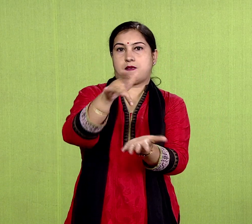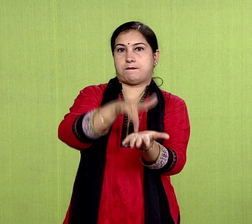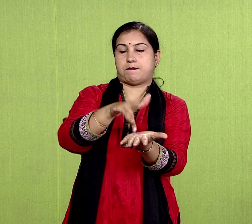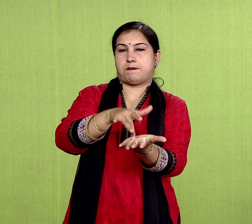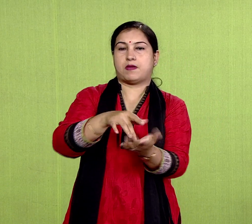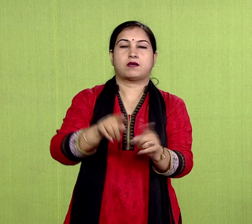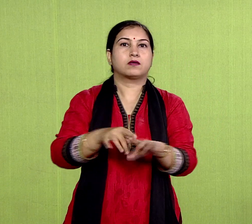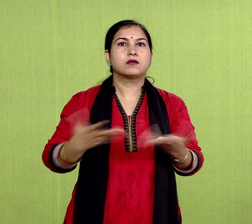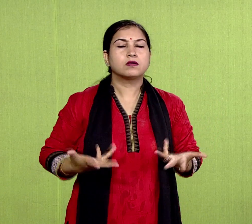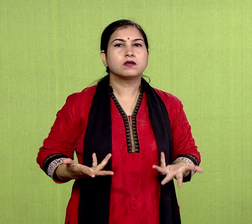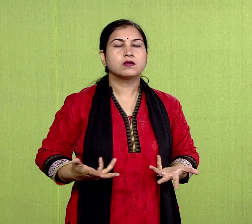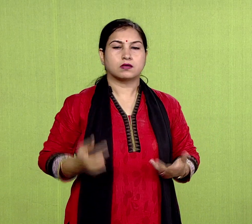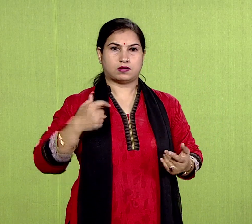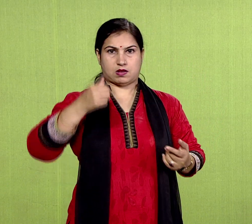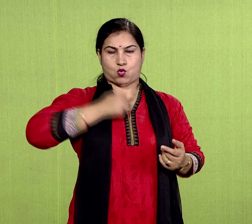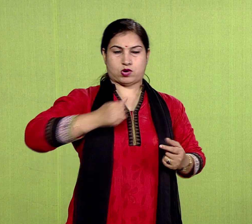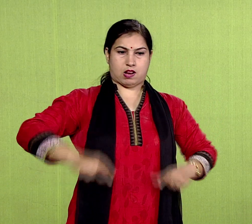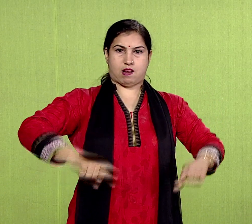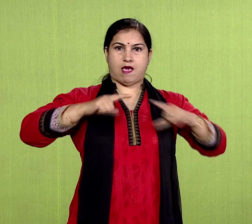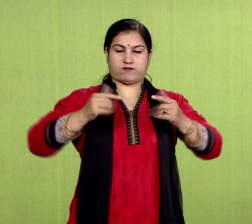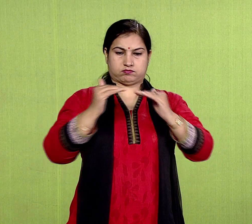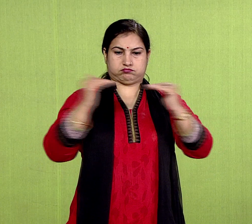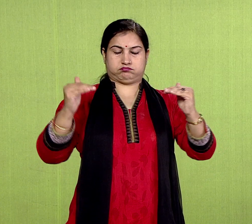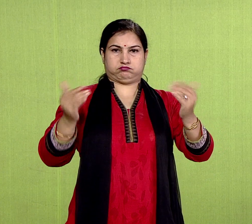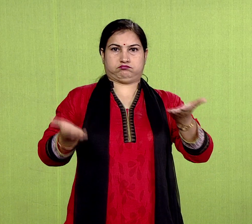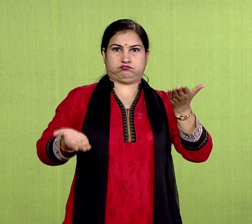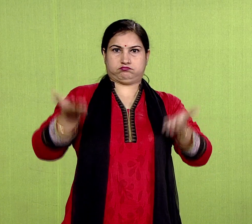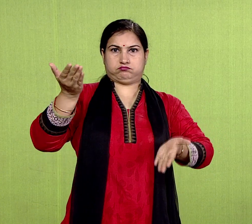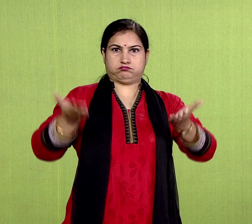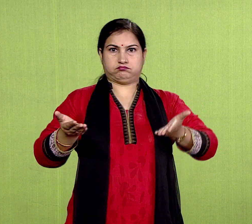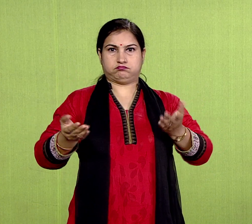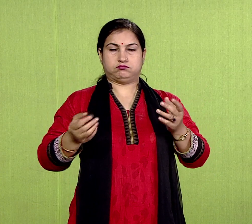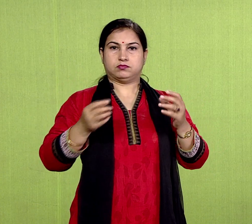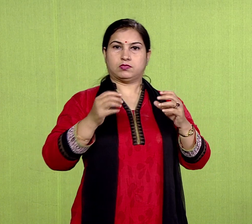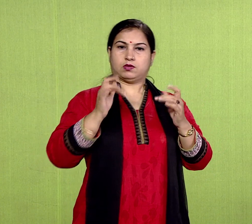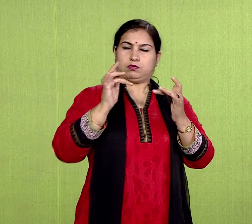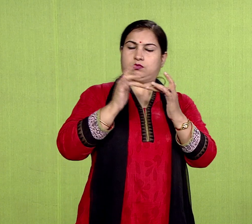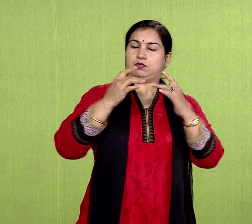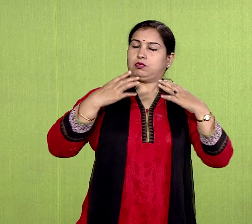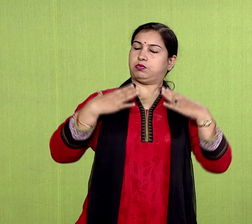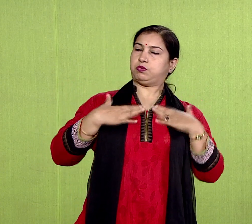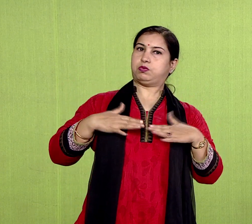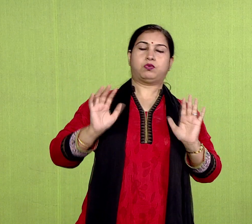that is, to lead a balanced life which was neither very comfortable nor very difficult.